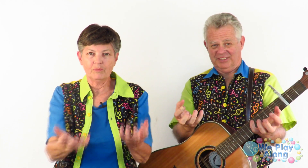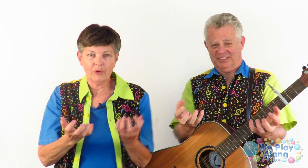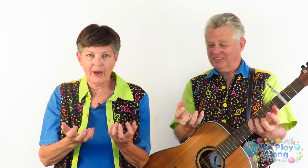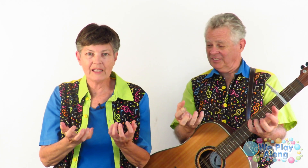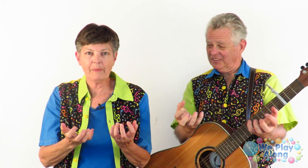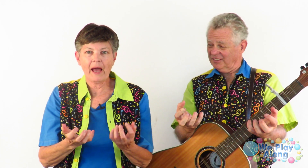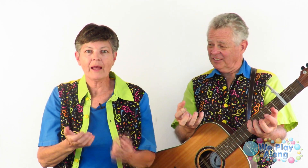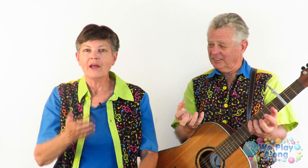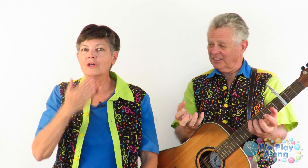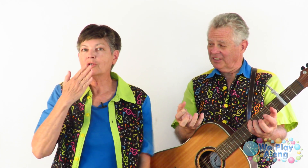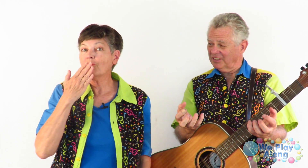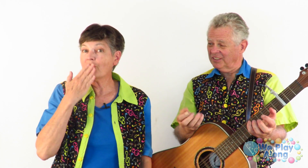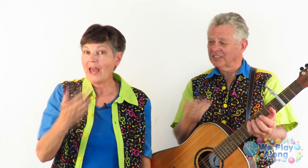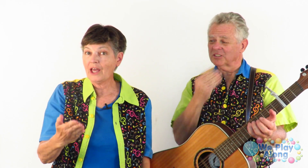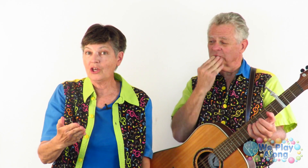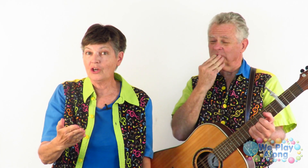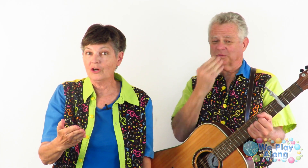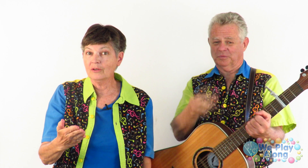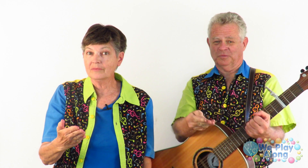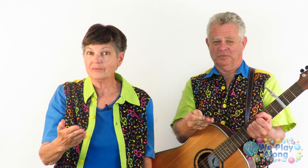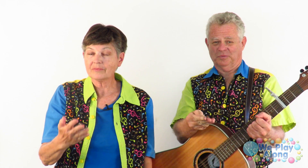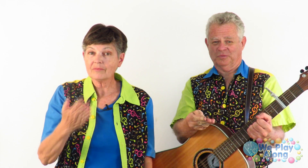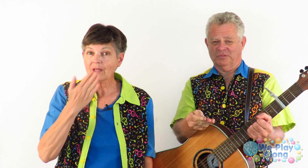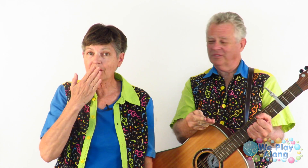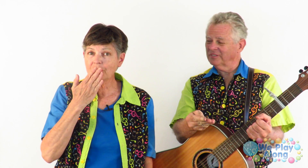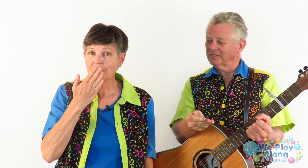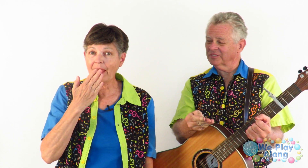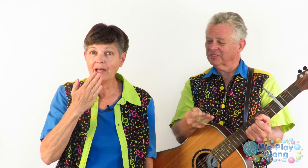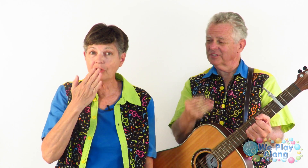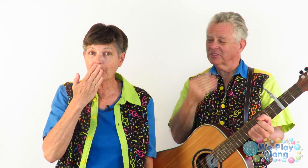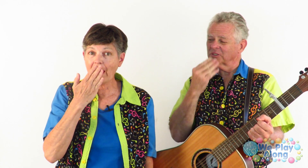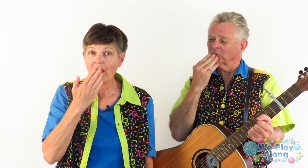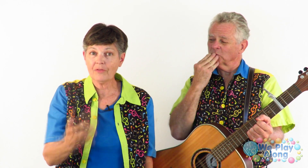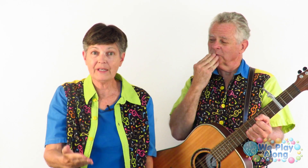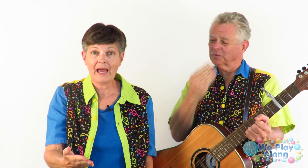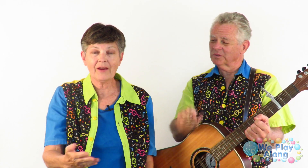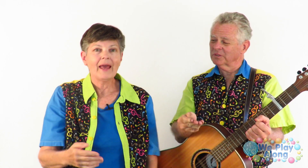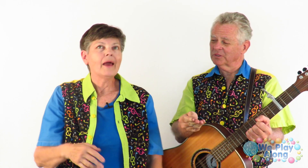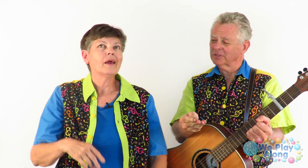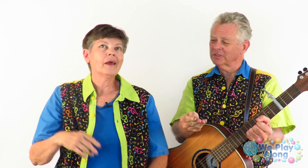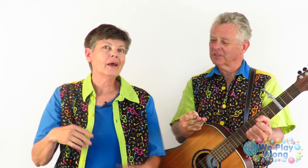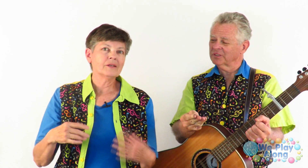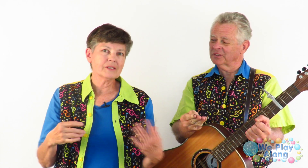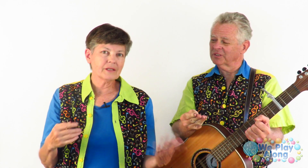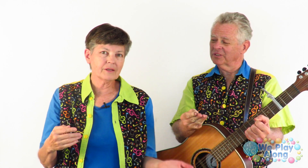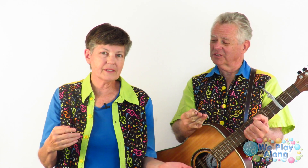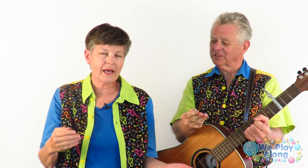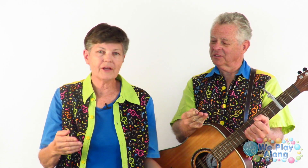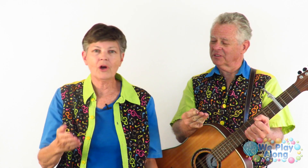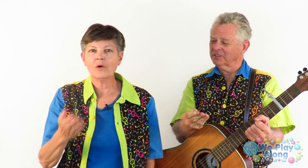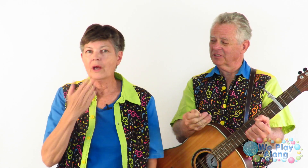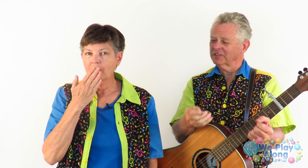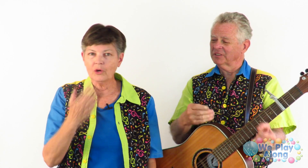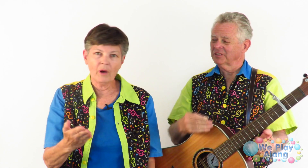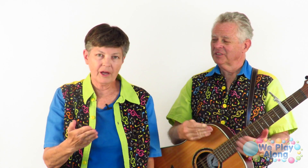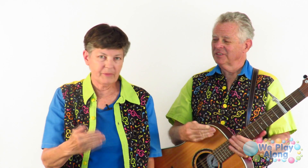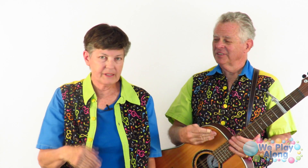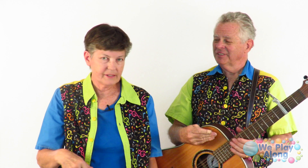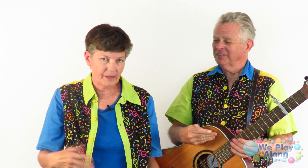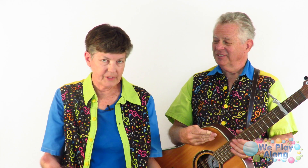pull your hands back. To thank you, just your hand to your mouth and down. And just a little side note, you're welcome is the same